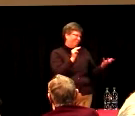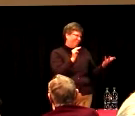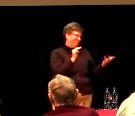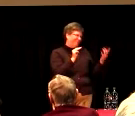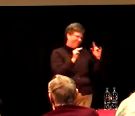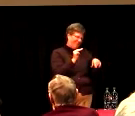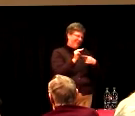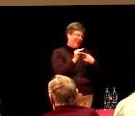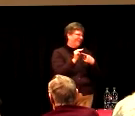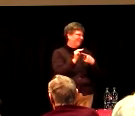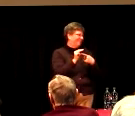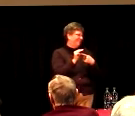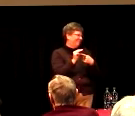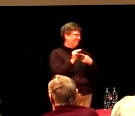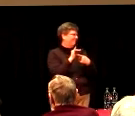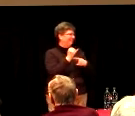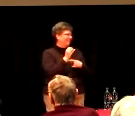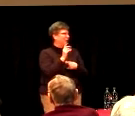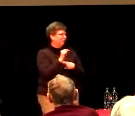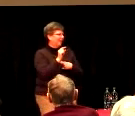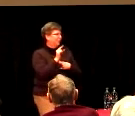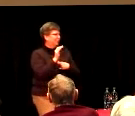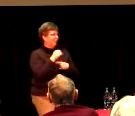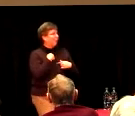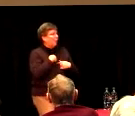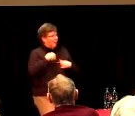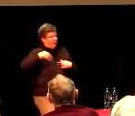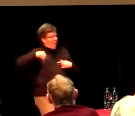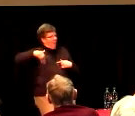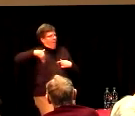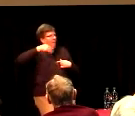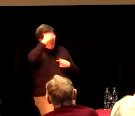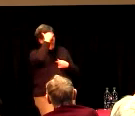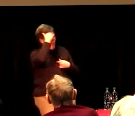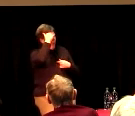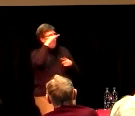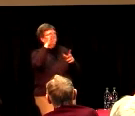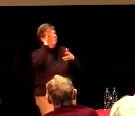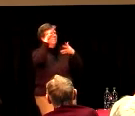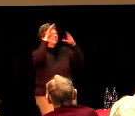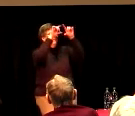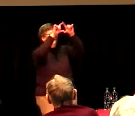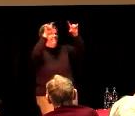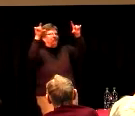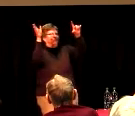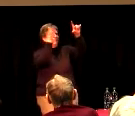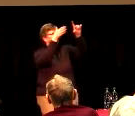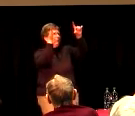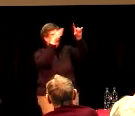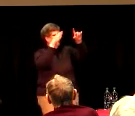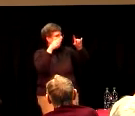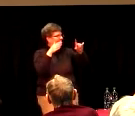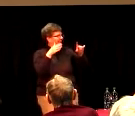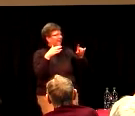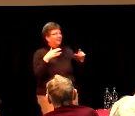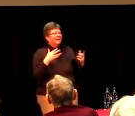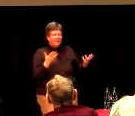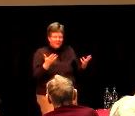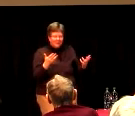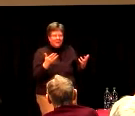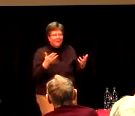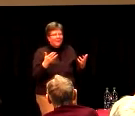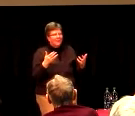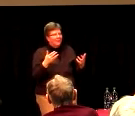We just didn't know it was up there because we hadn't had a lot of people sending multiple balloons